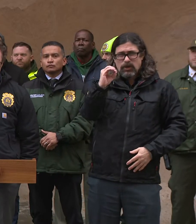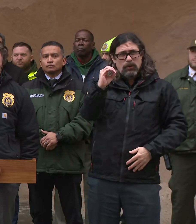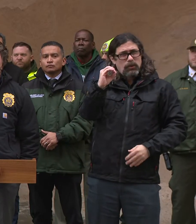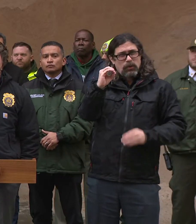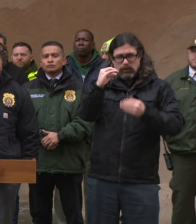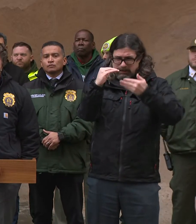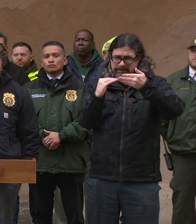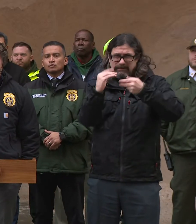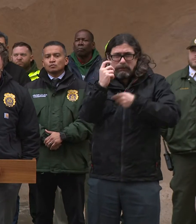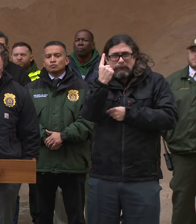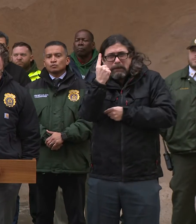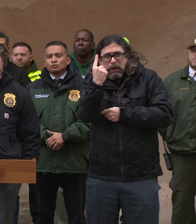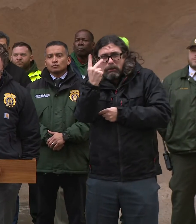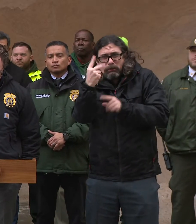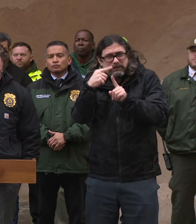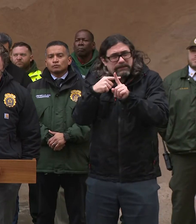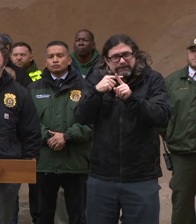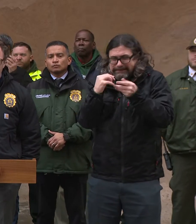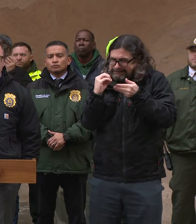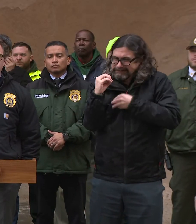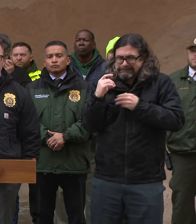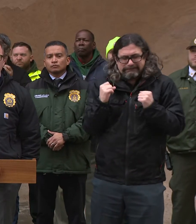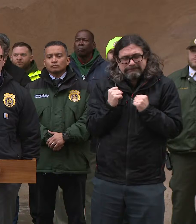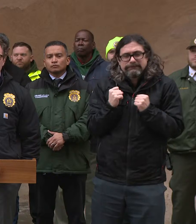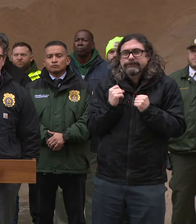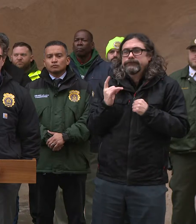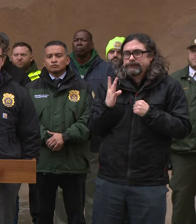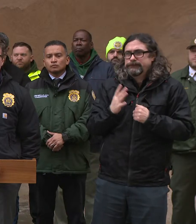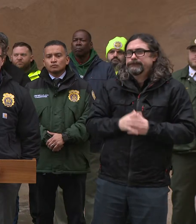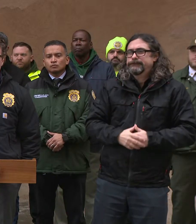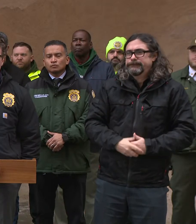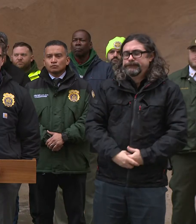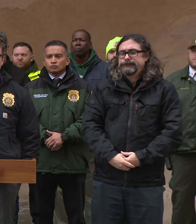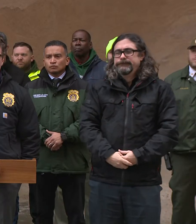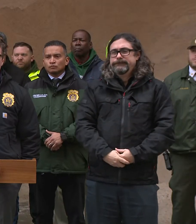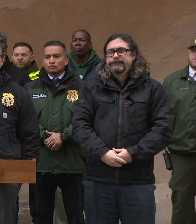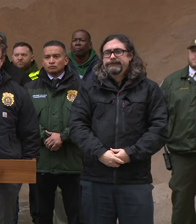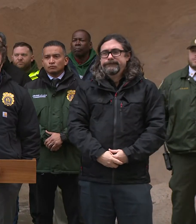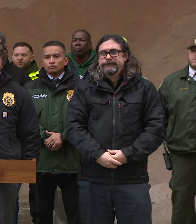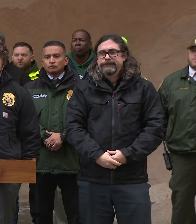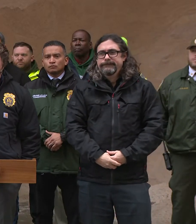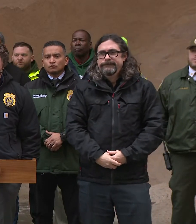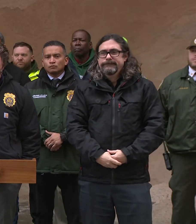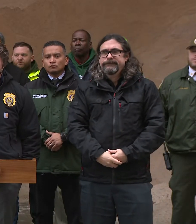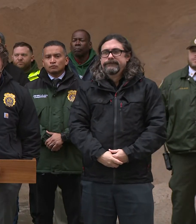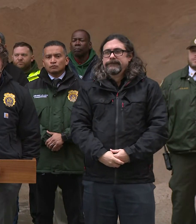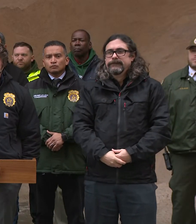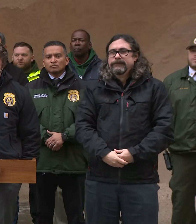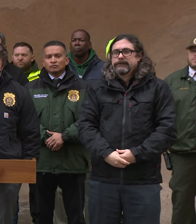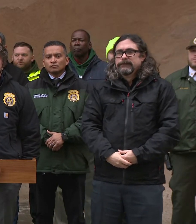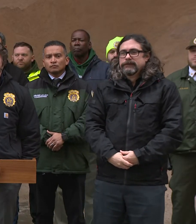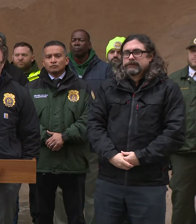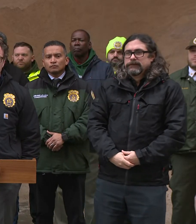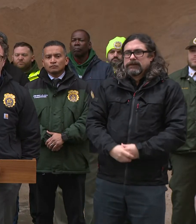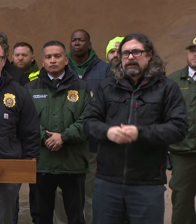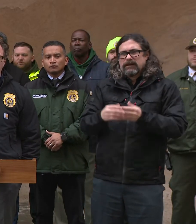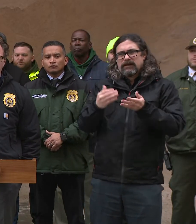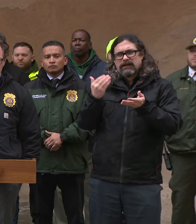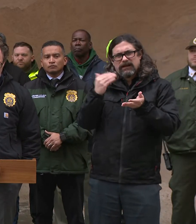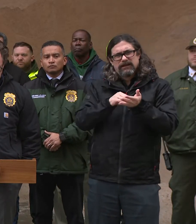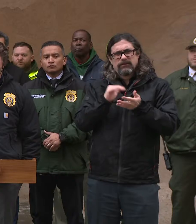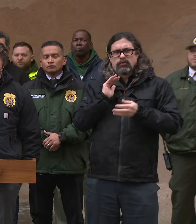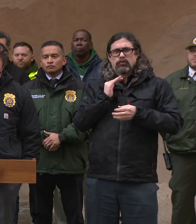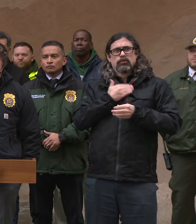and hot water complaints. These temperatures next week are a very serious concern, especially for